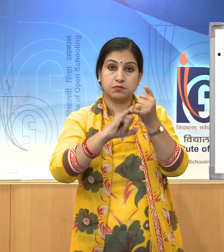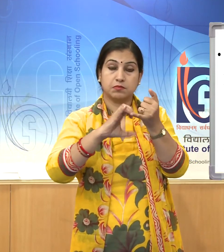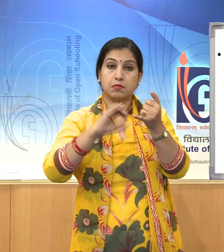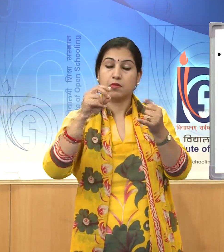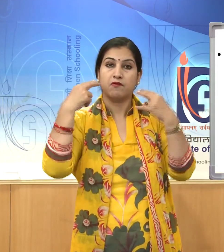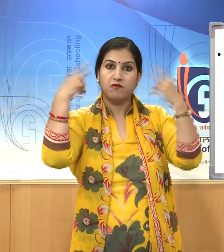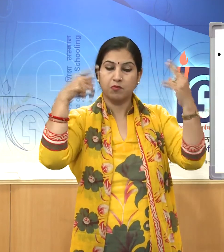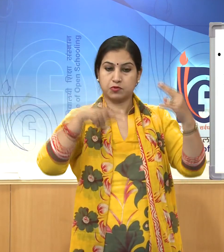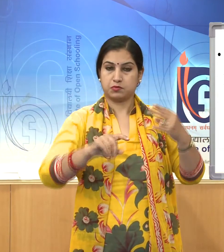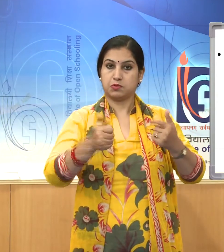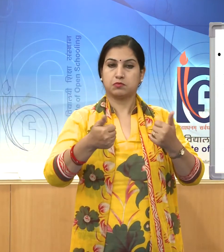and sculptures.